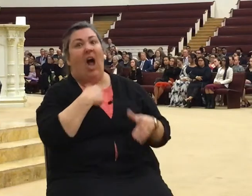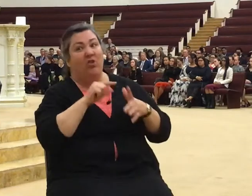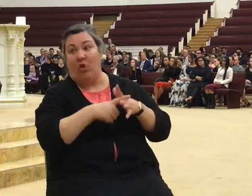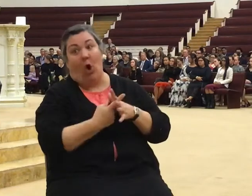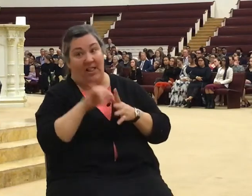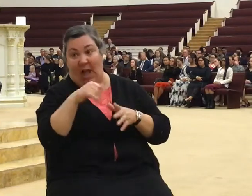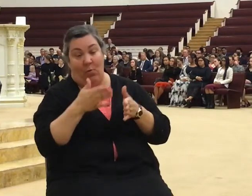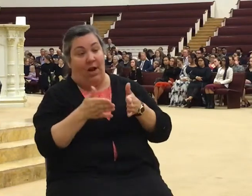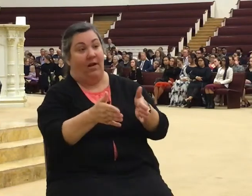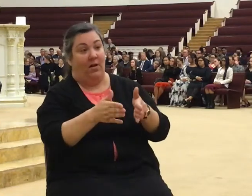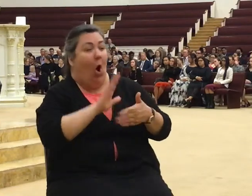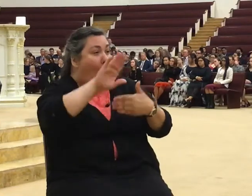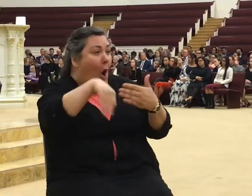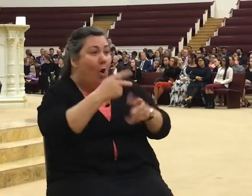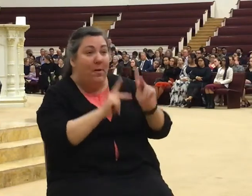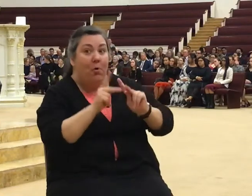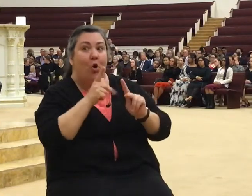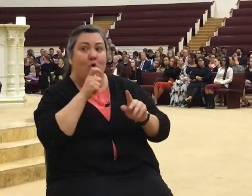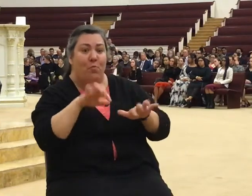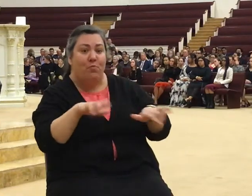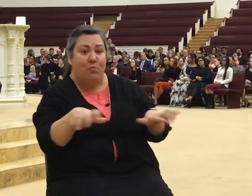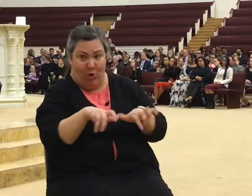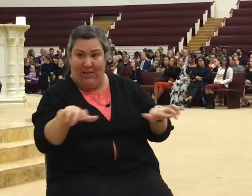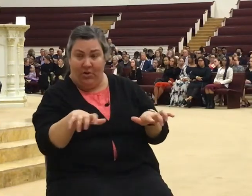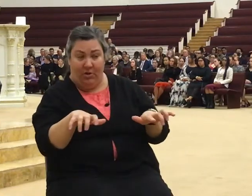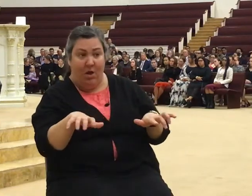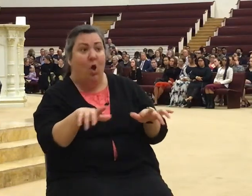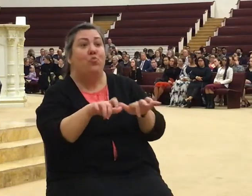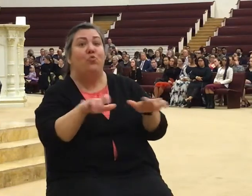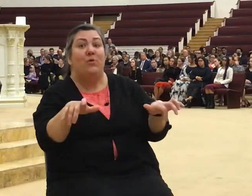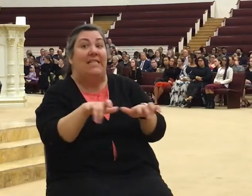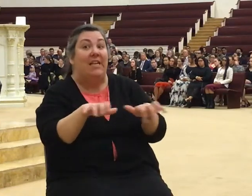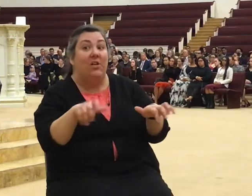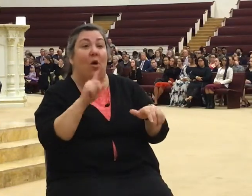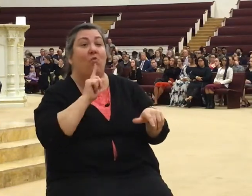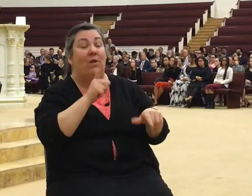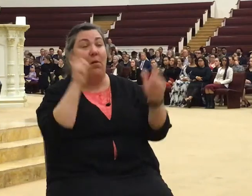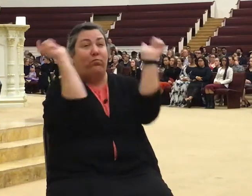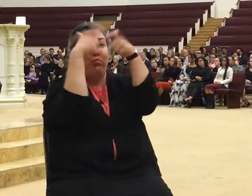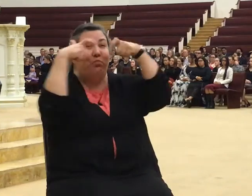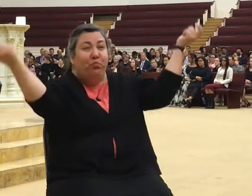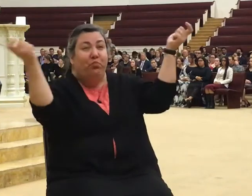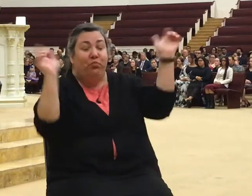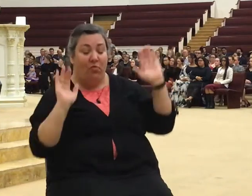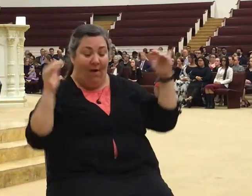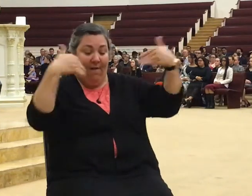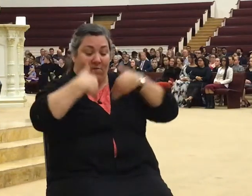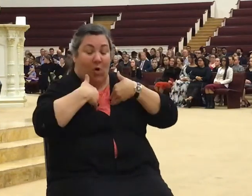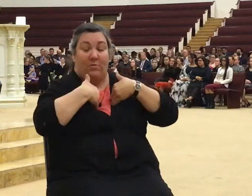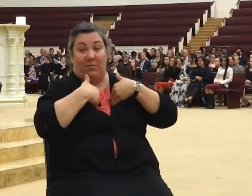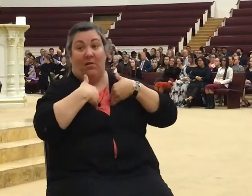you musicians, listen to me right now. Musicians are some of the most arrogant, self-centered people on planet